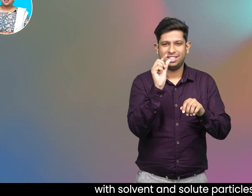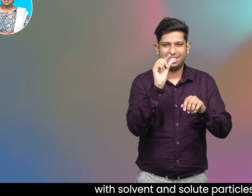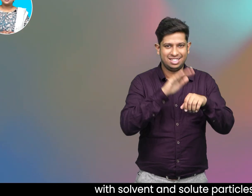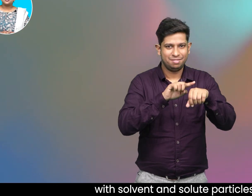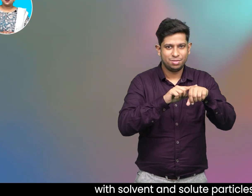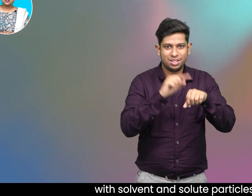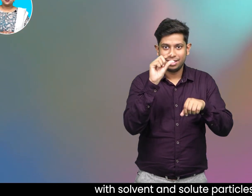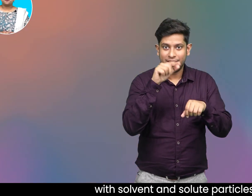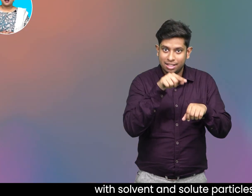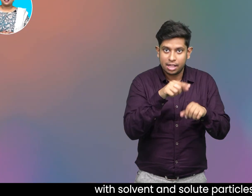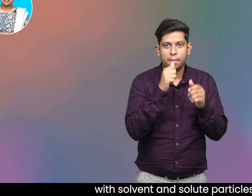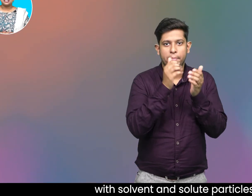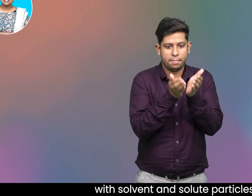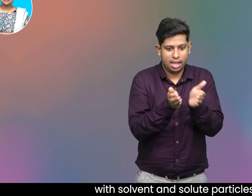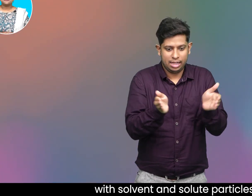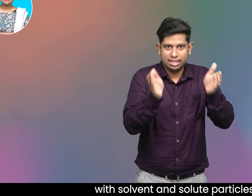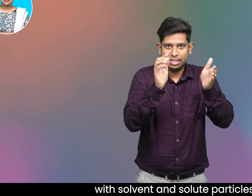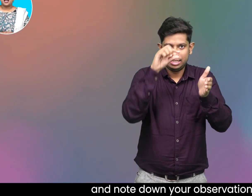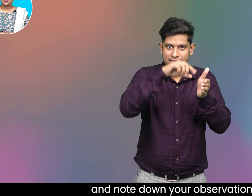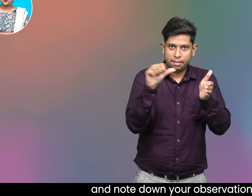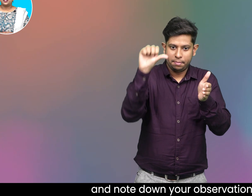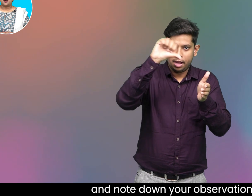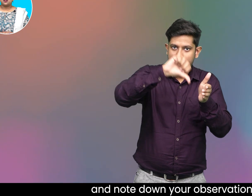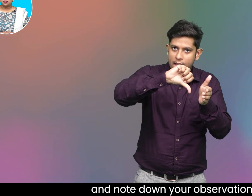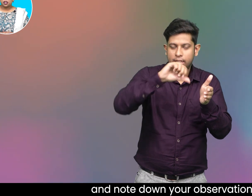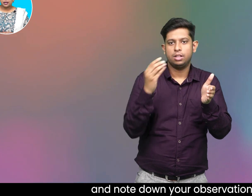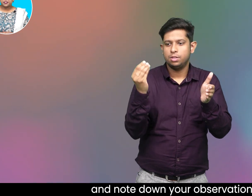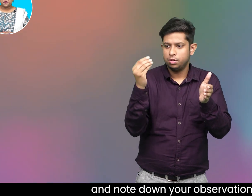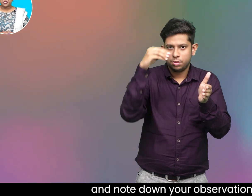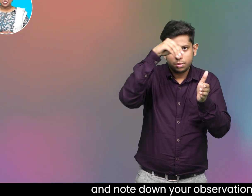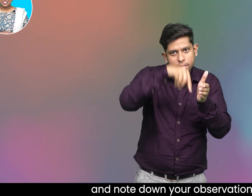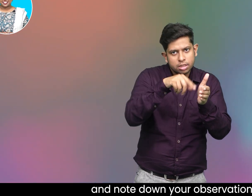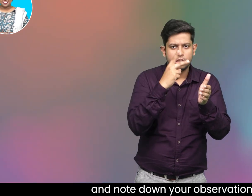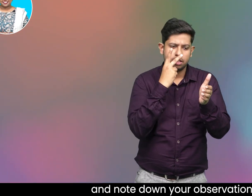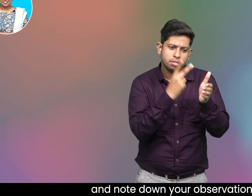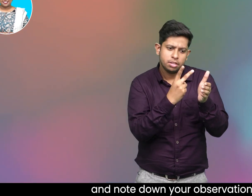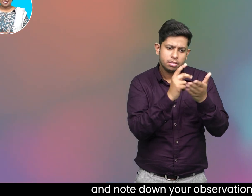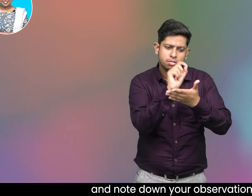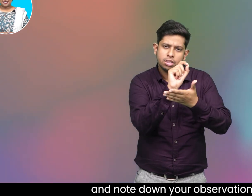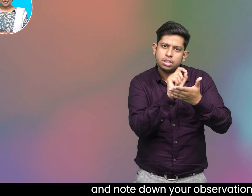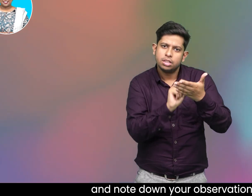solvent and solute particles and note down your observations.